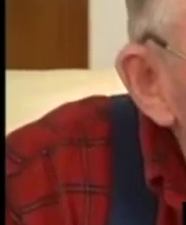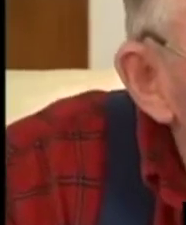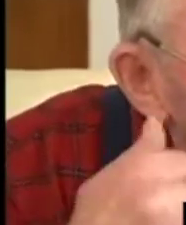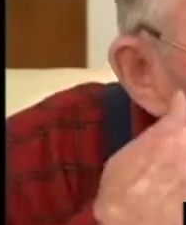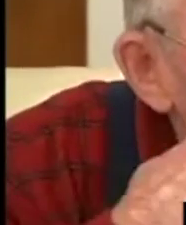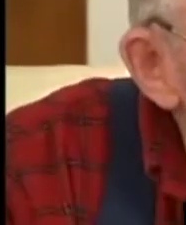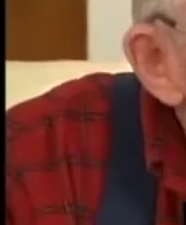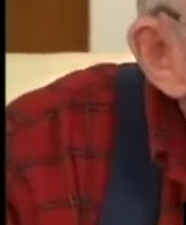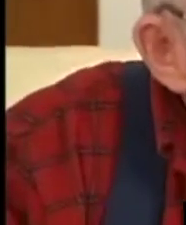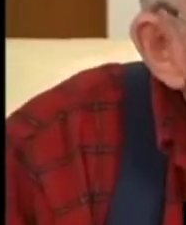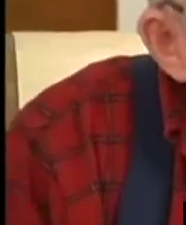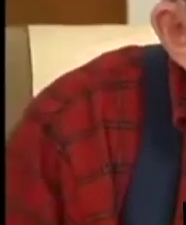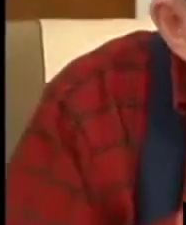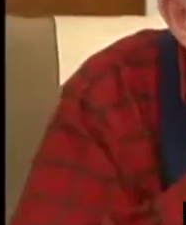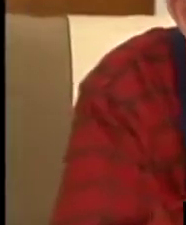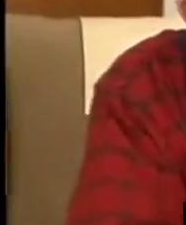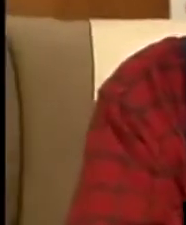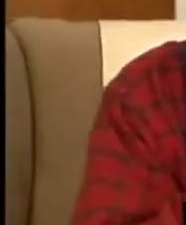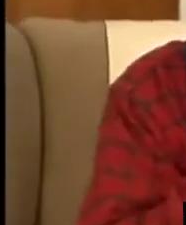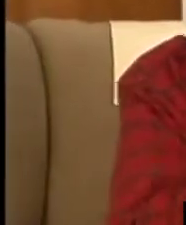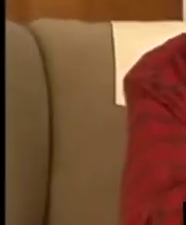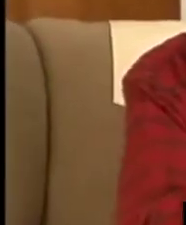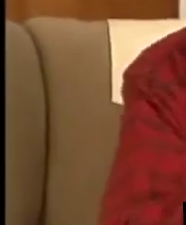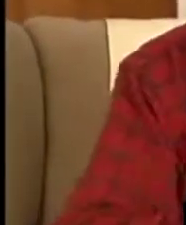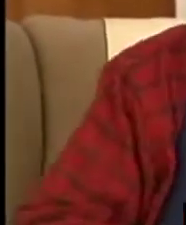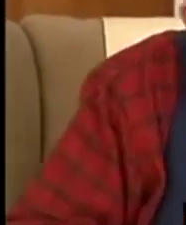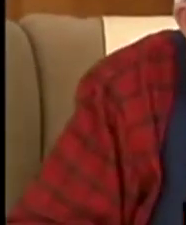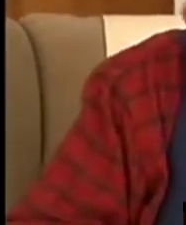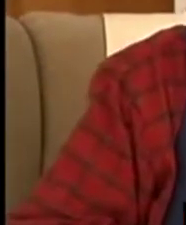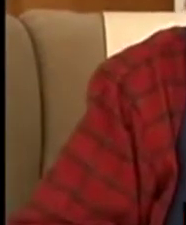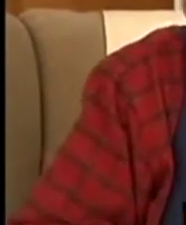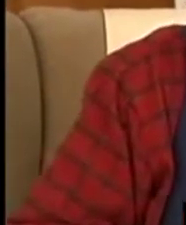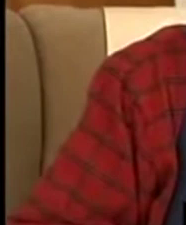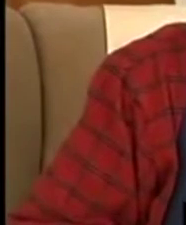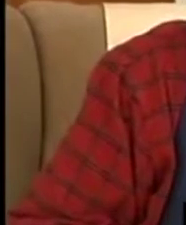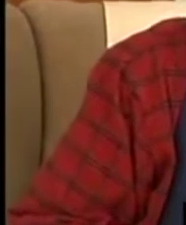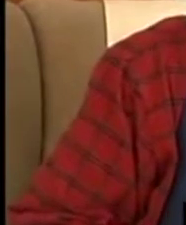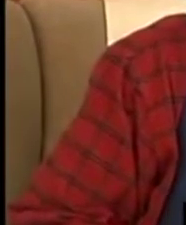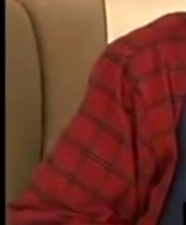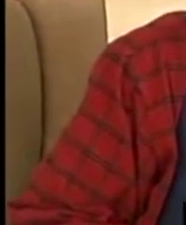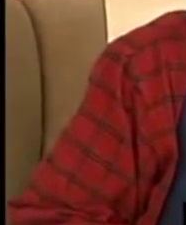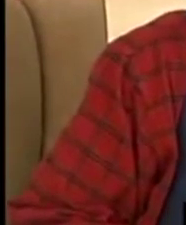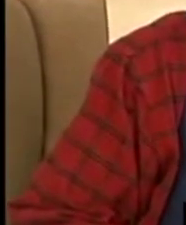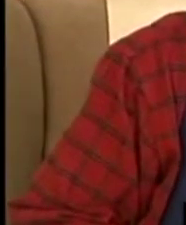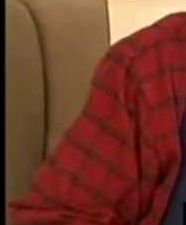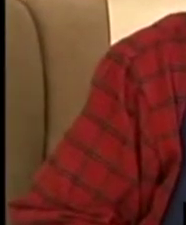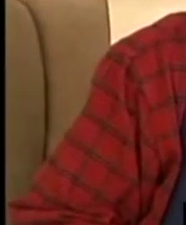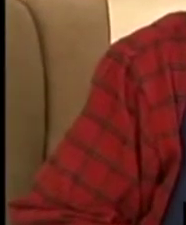girl, lie, truth.